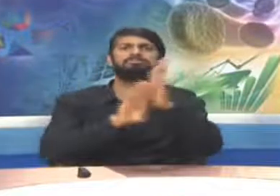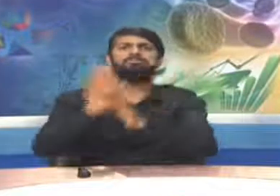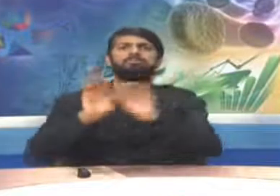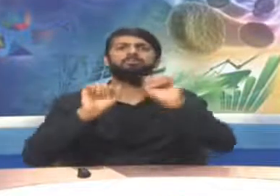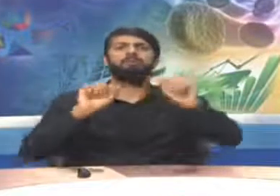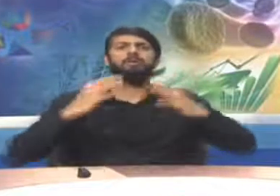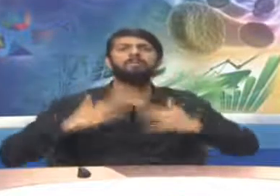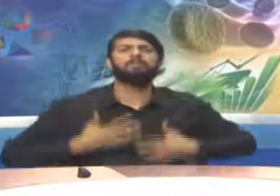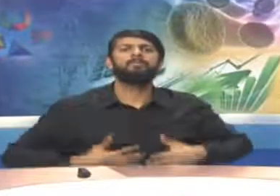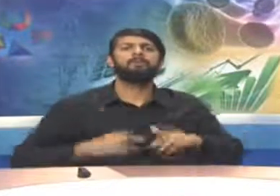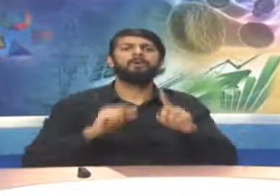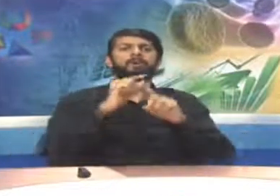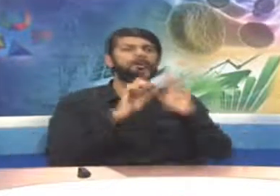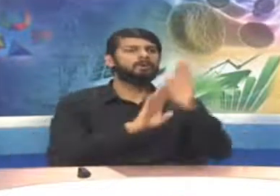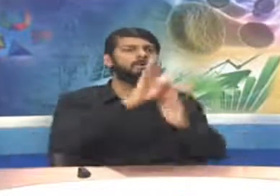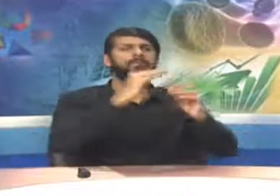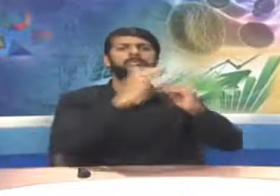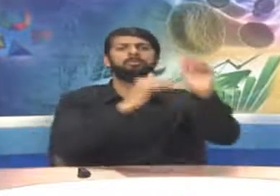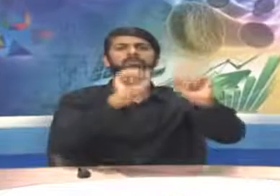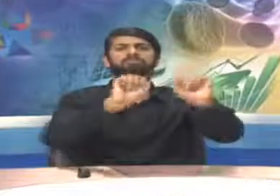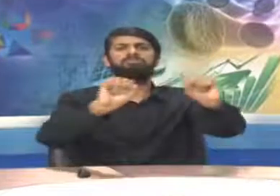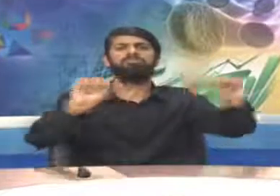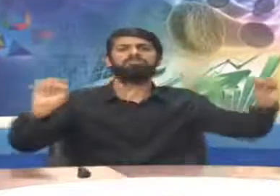individual liberty is